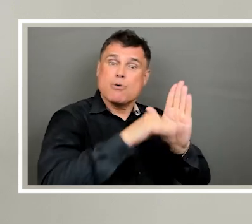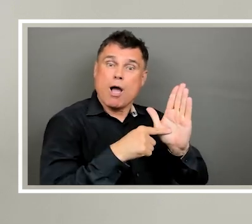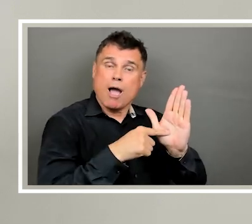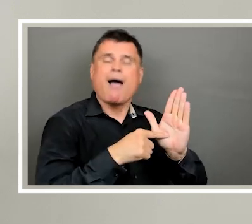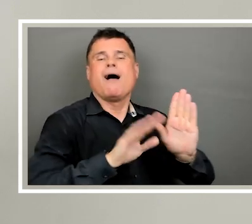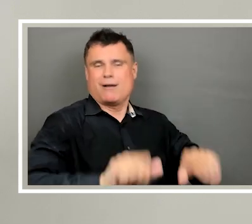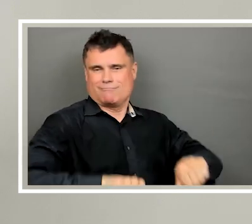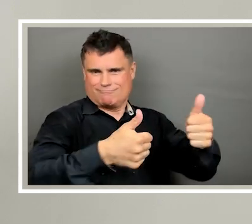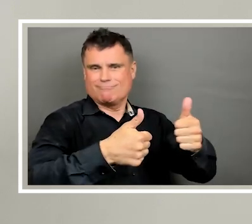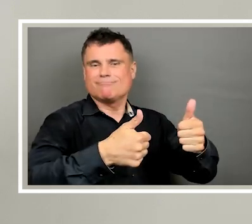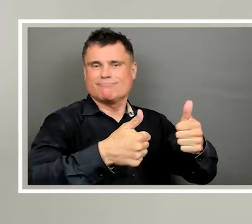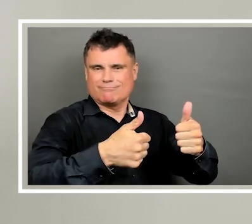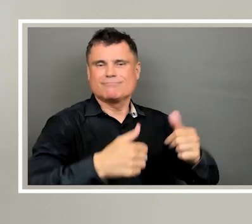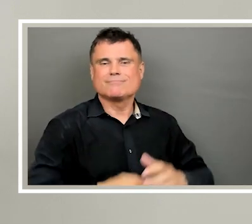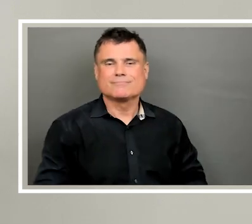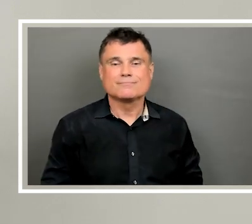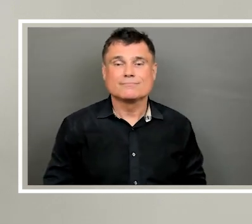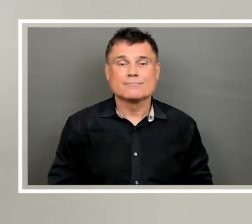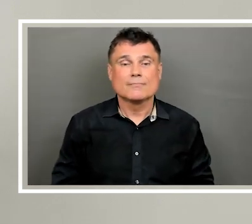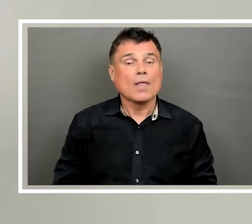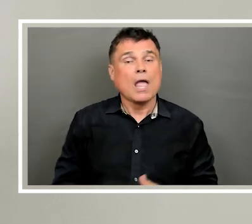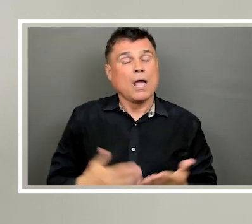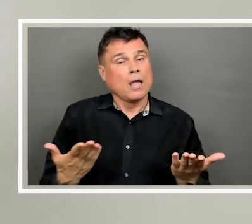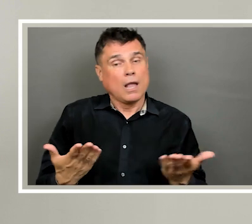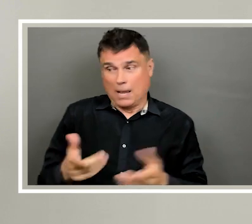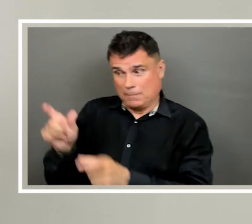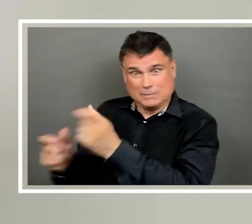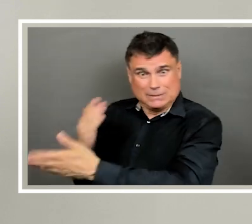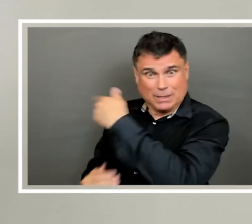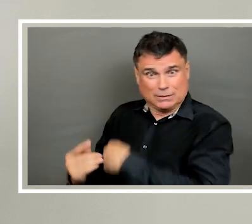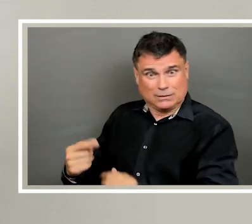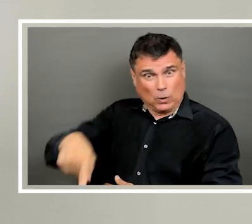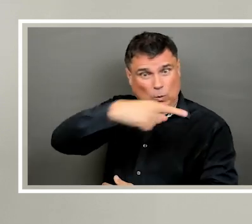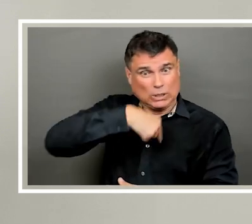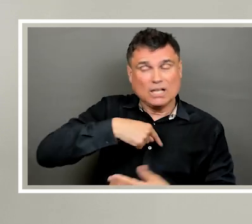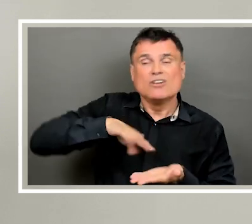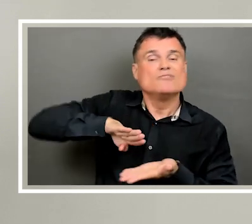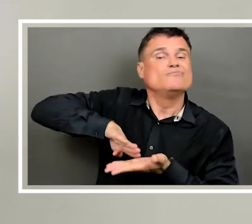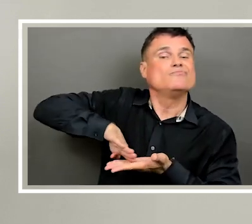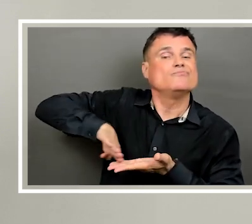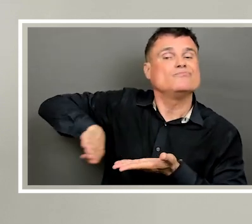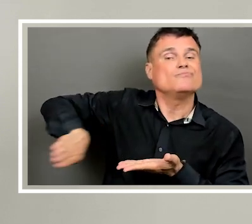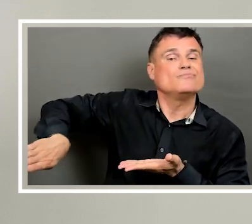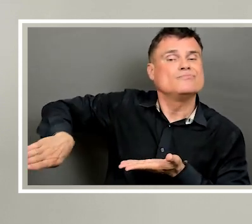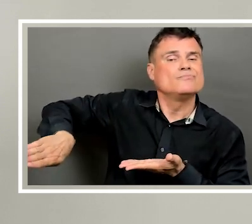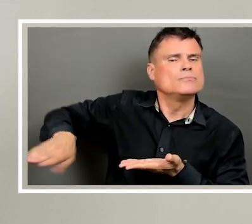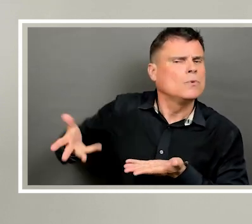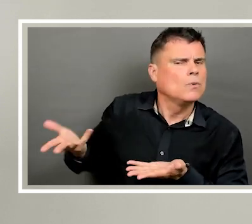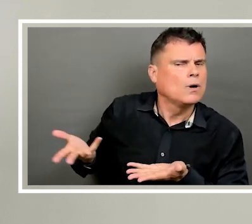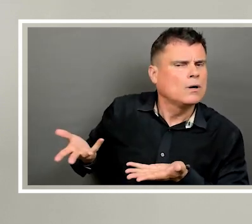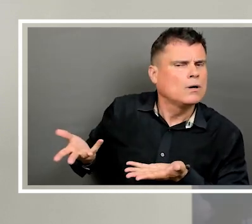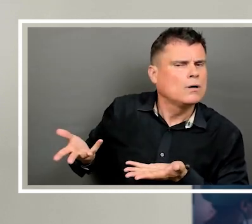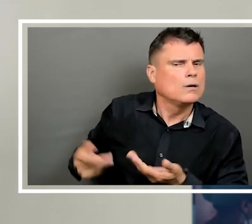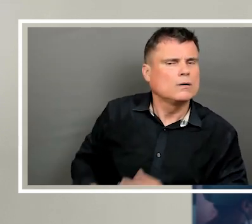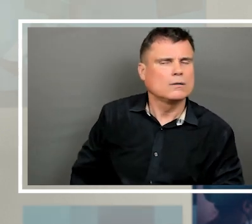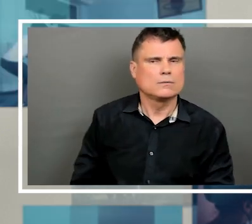programs to be successful. But what would have happened if persons with disabilities hadn't